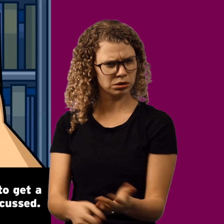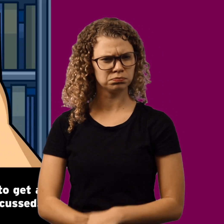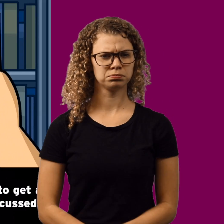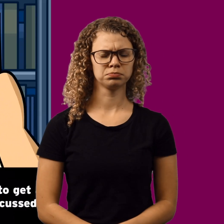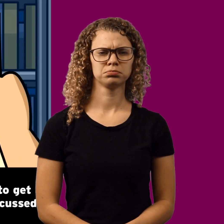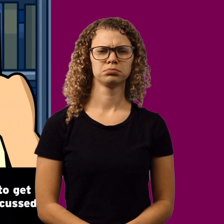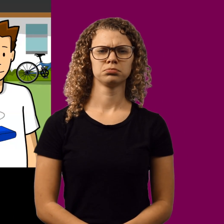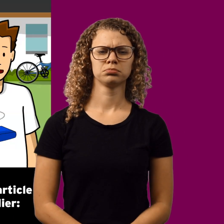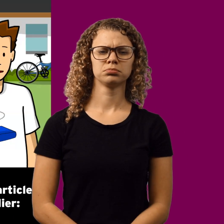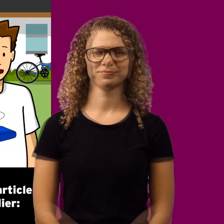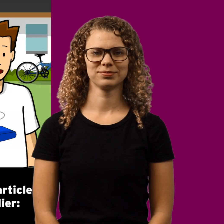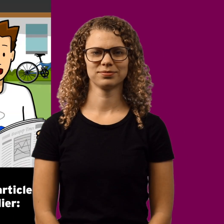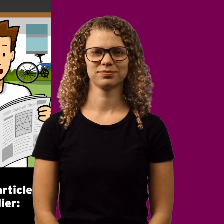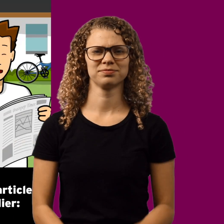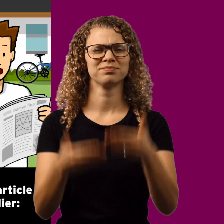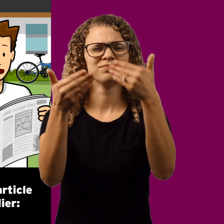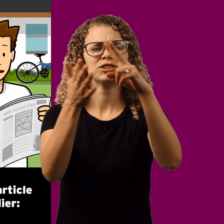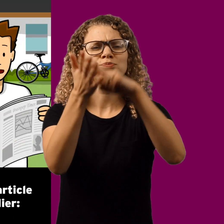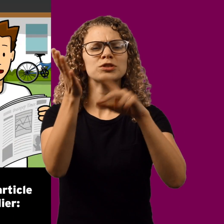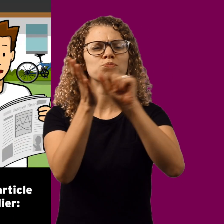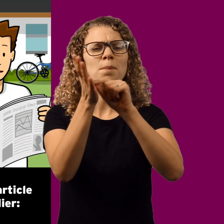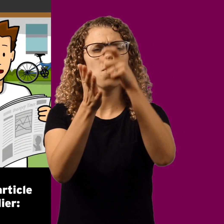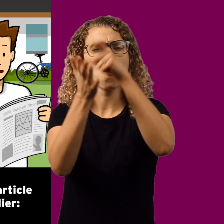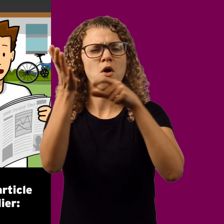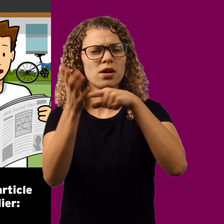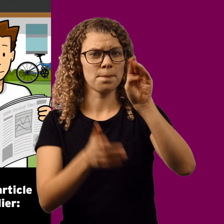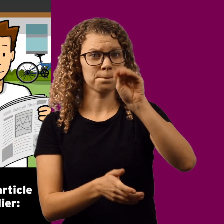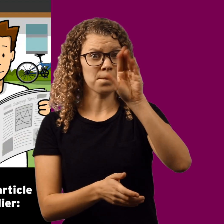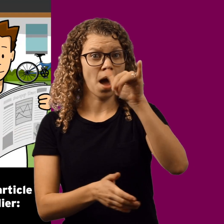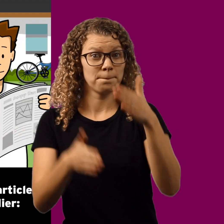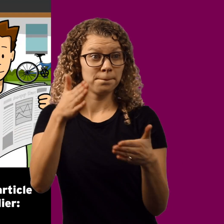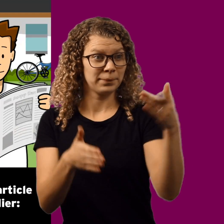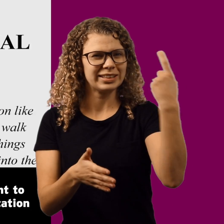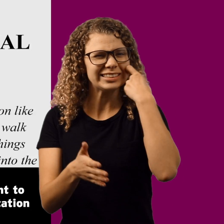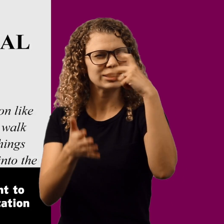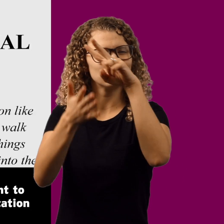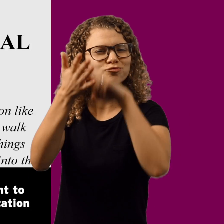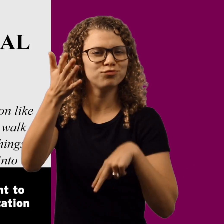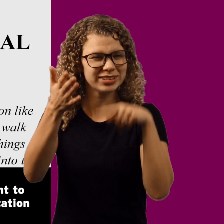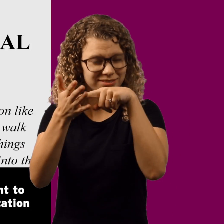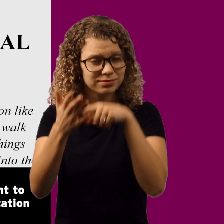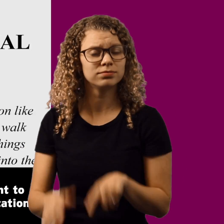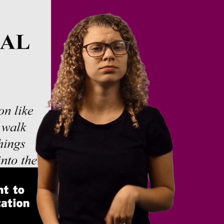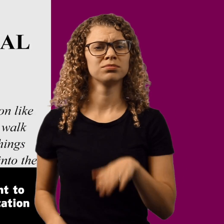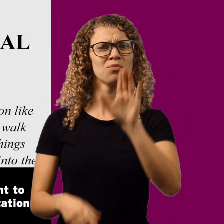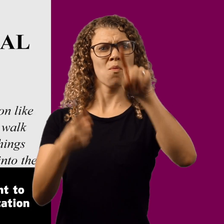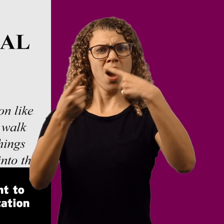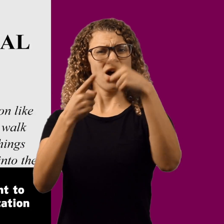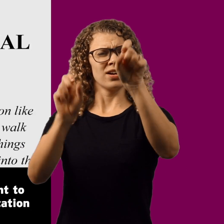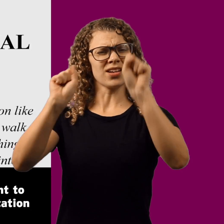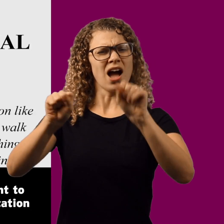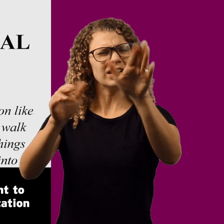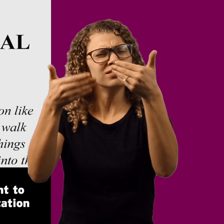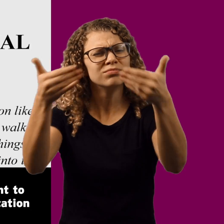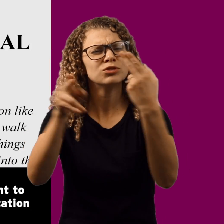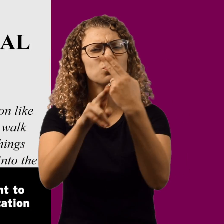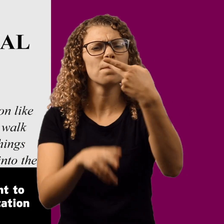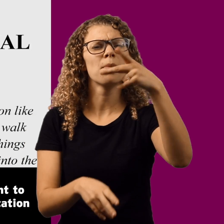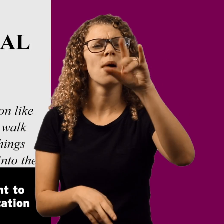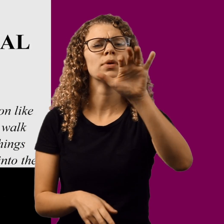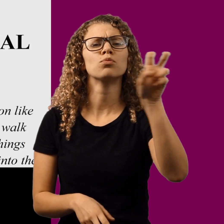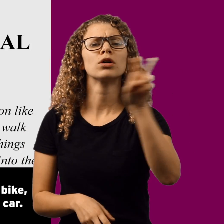discussed. Let's look at the newspaper article that Moby was reading earlier. When we can, it's important to carpool, use